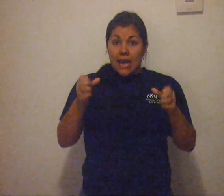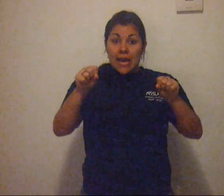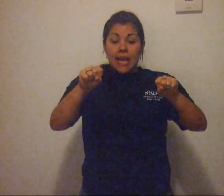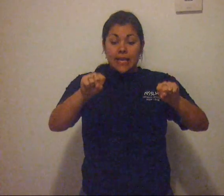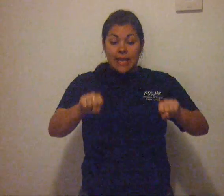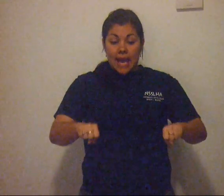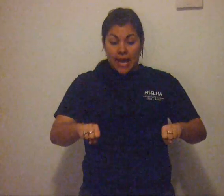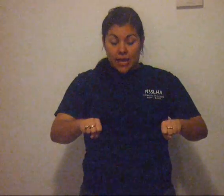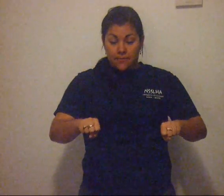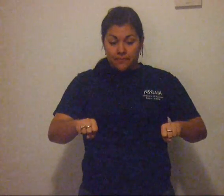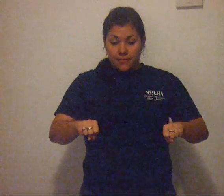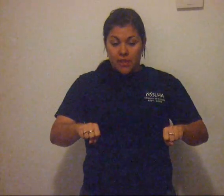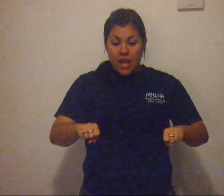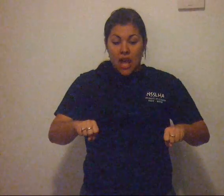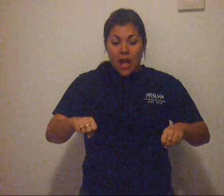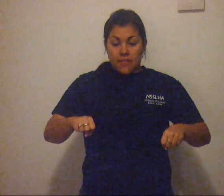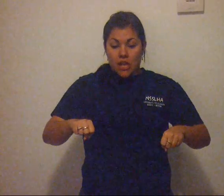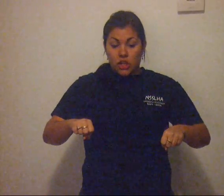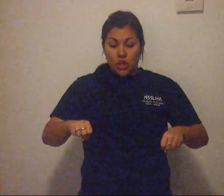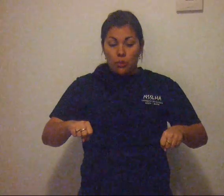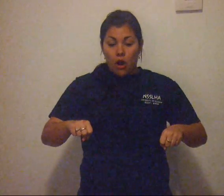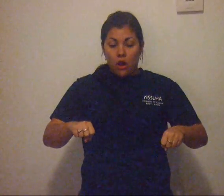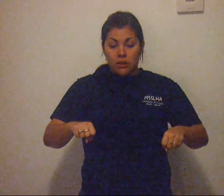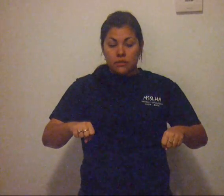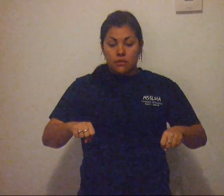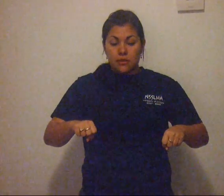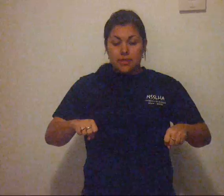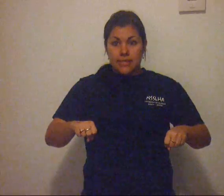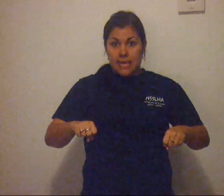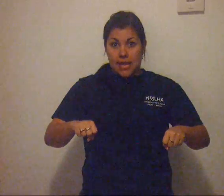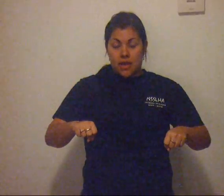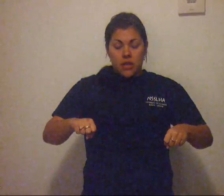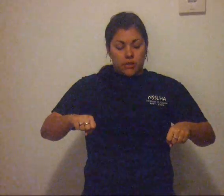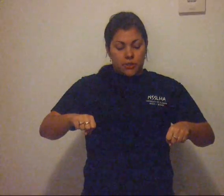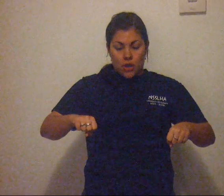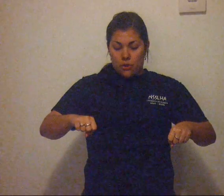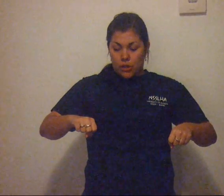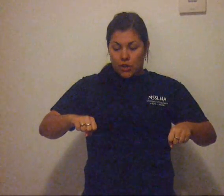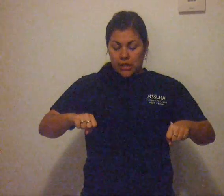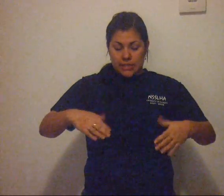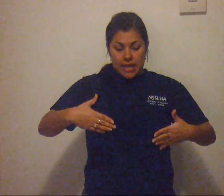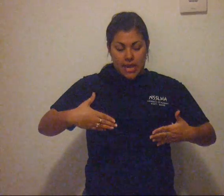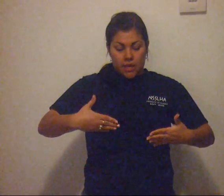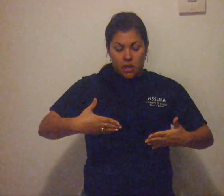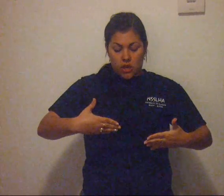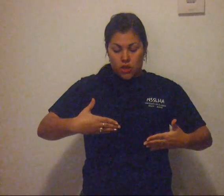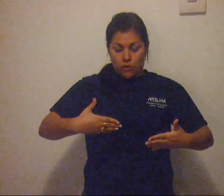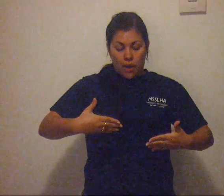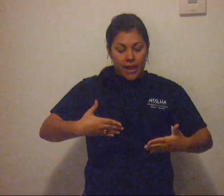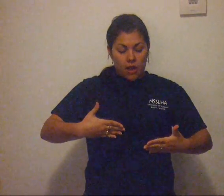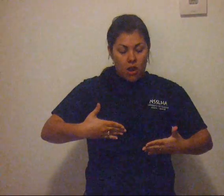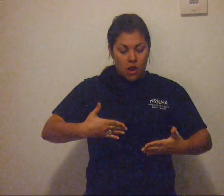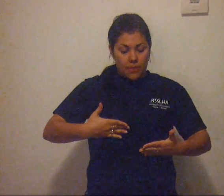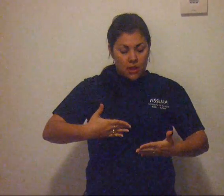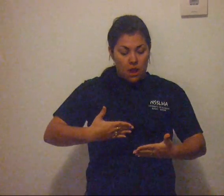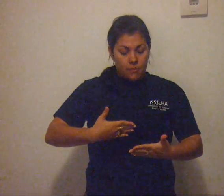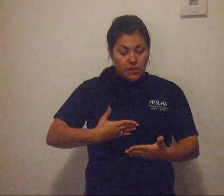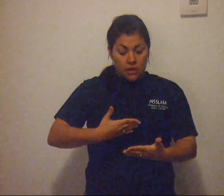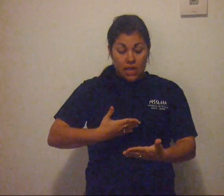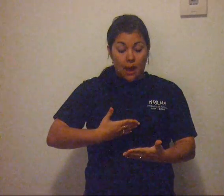say can," and then "you all see." So you're going to take your right arm up on top of